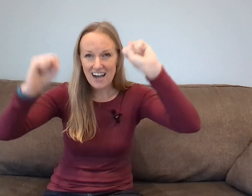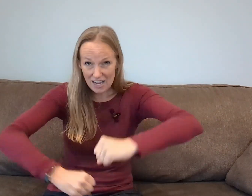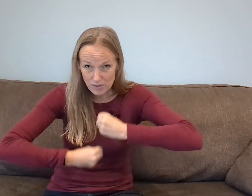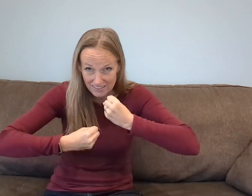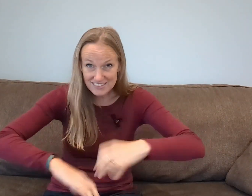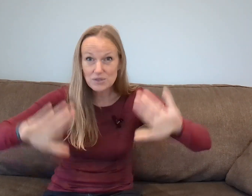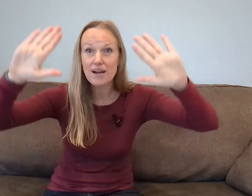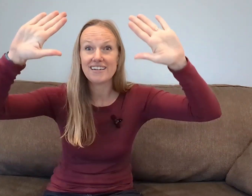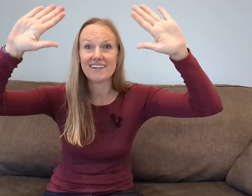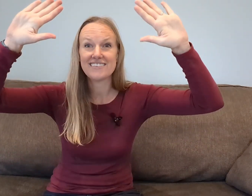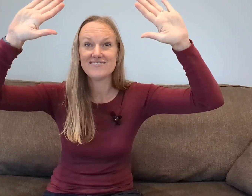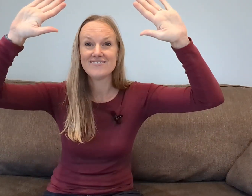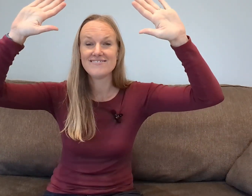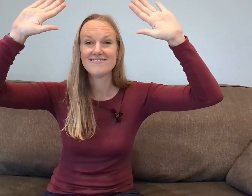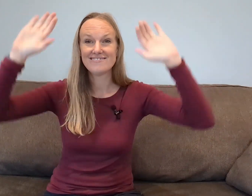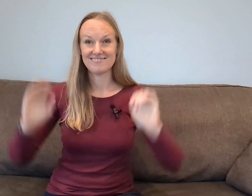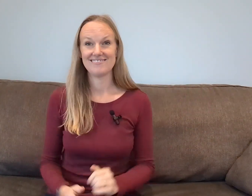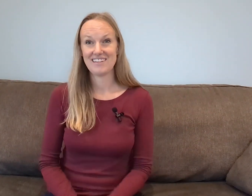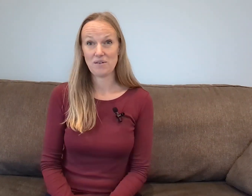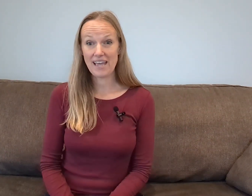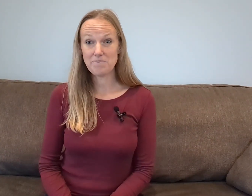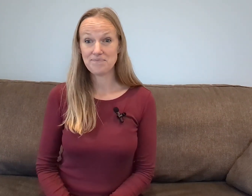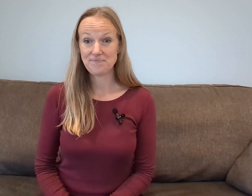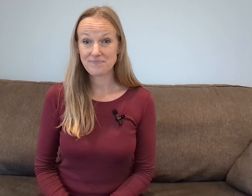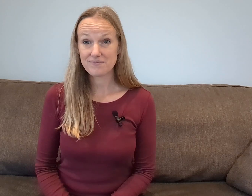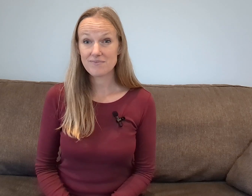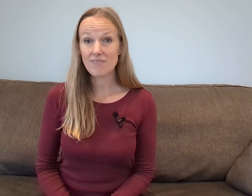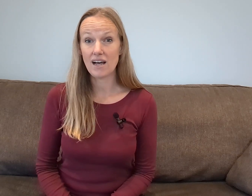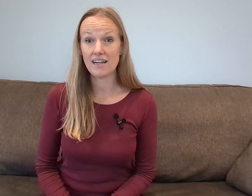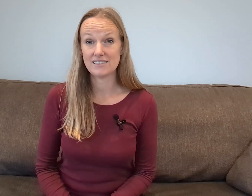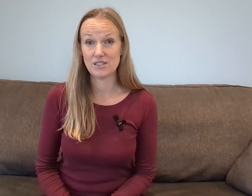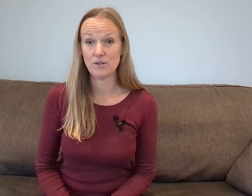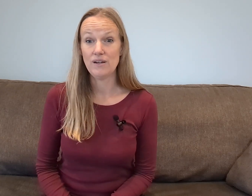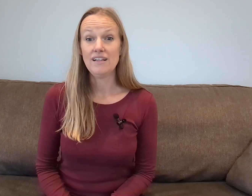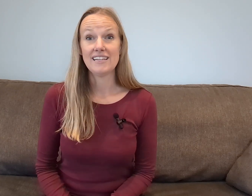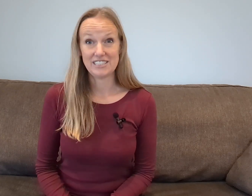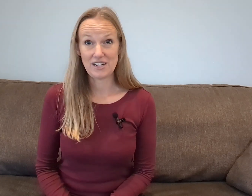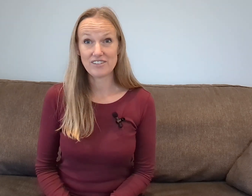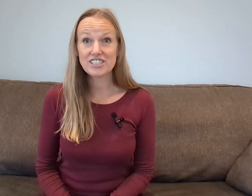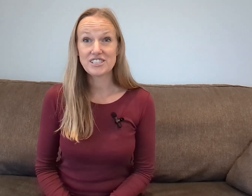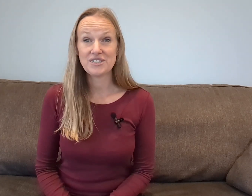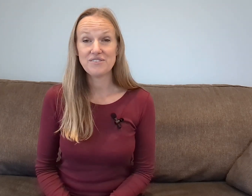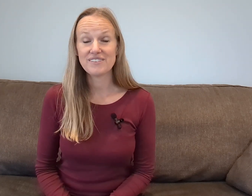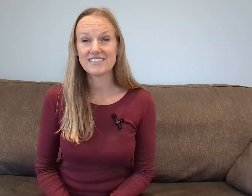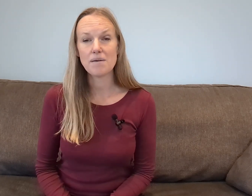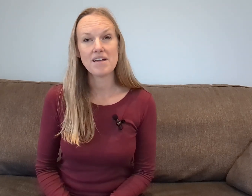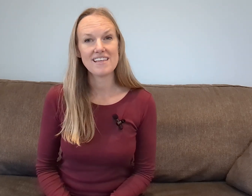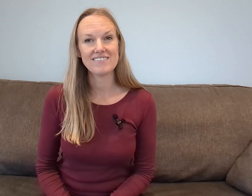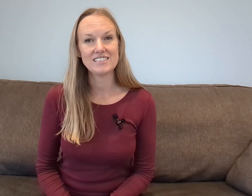I will surrender. Okay? So let's try verse 2 from the top, and then we'll do